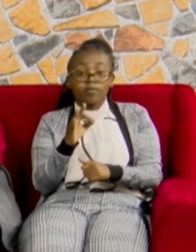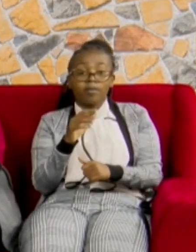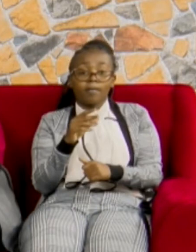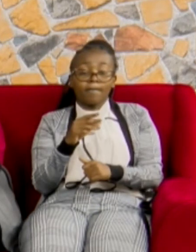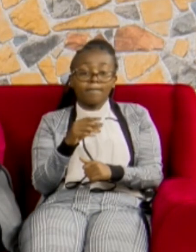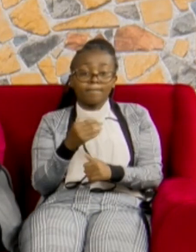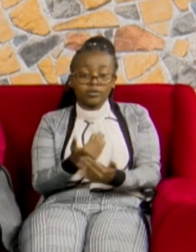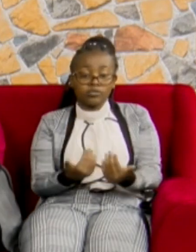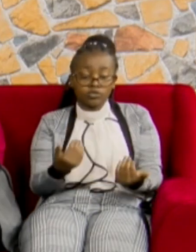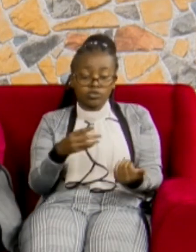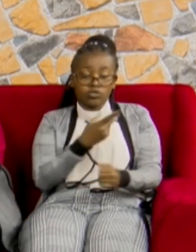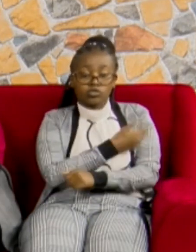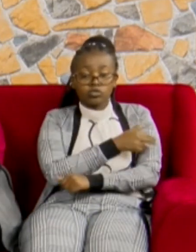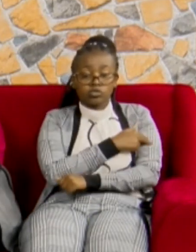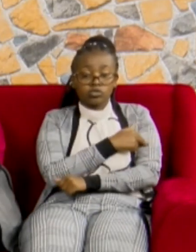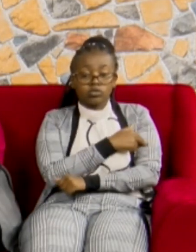pediatric